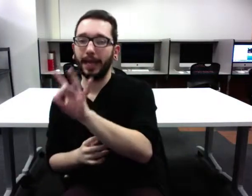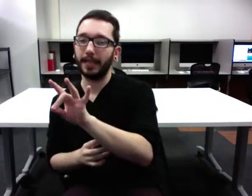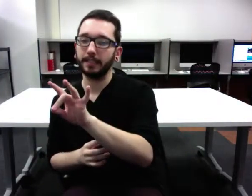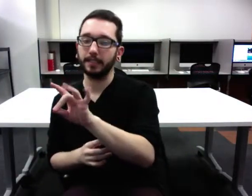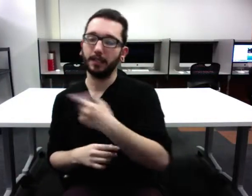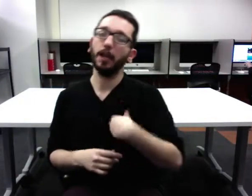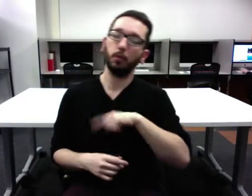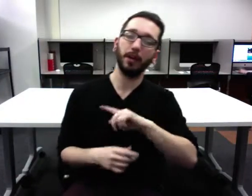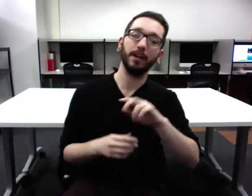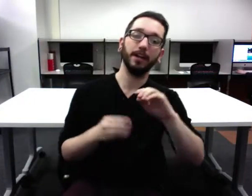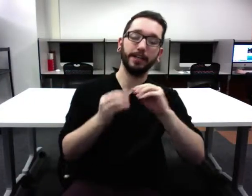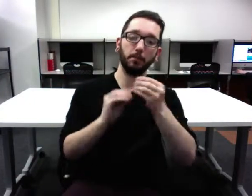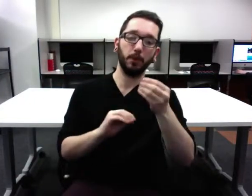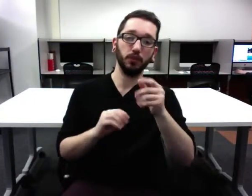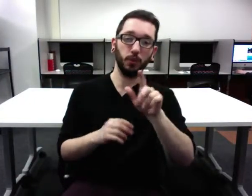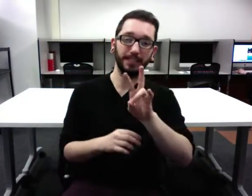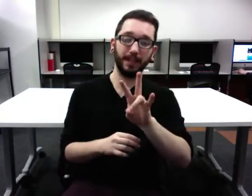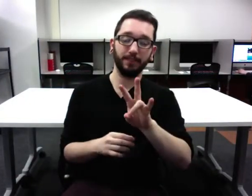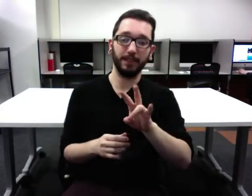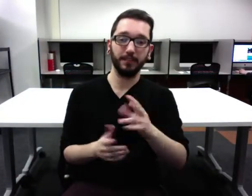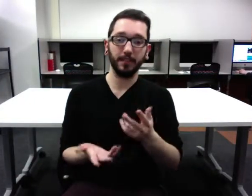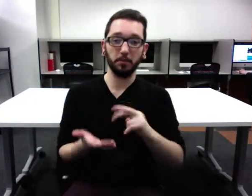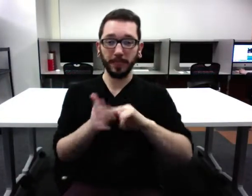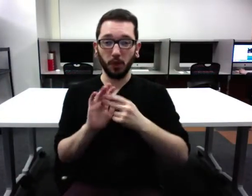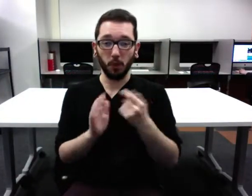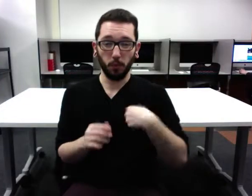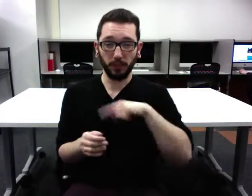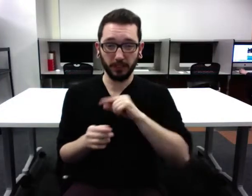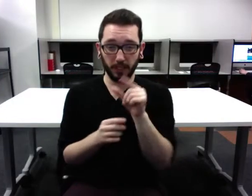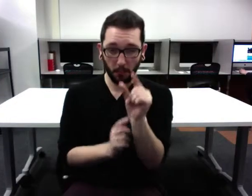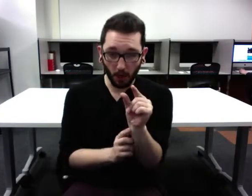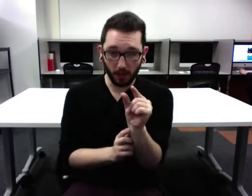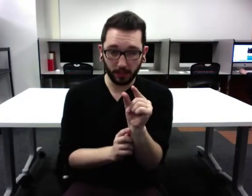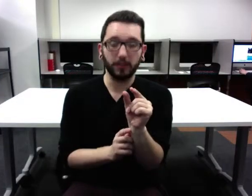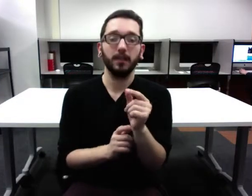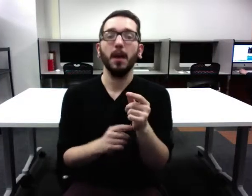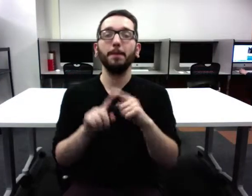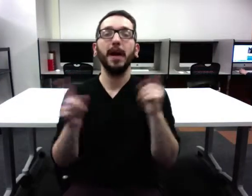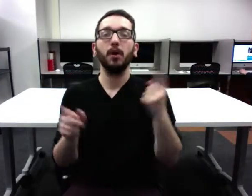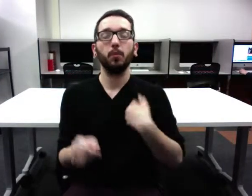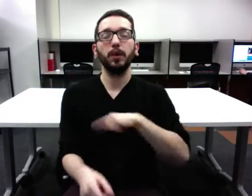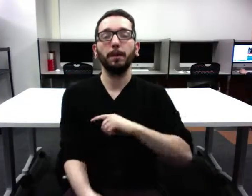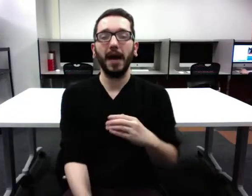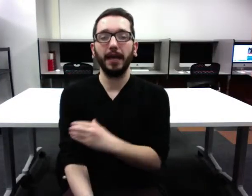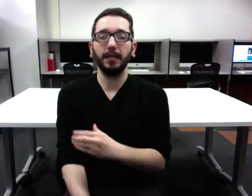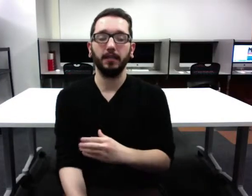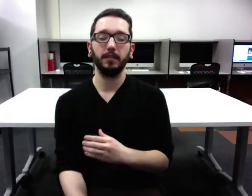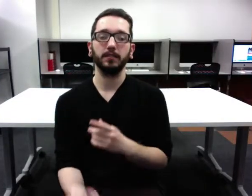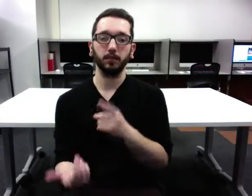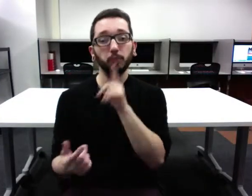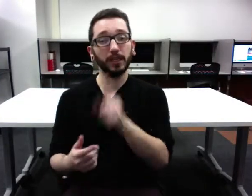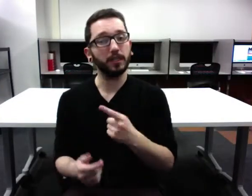keep opening them, they'd be so small. But we're small but mighty. Our challenge is that we are to cover CAM approaches